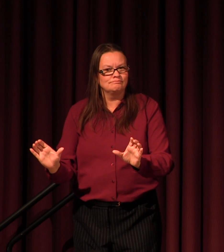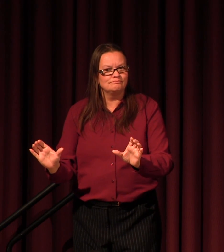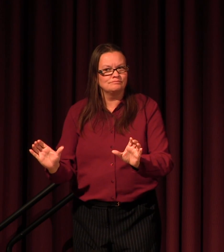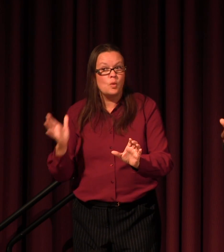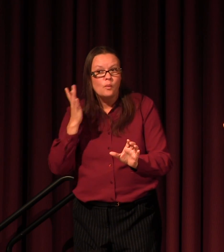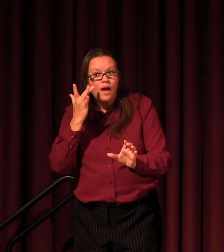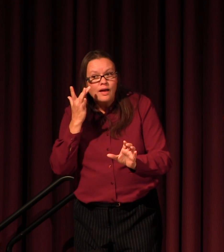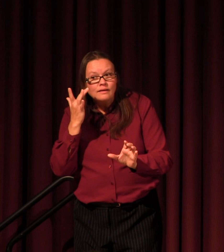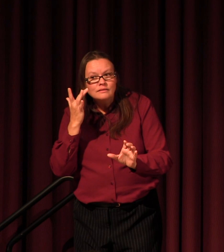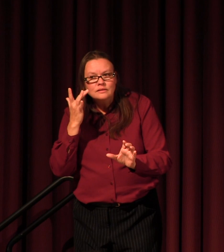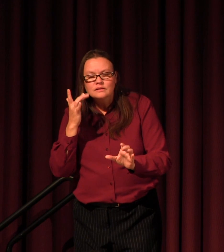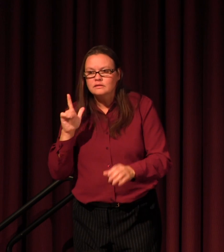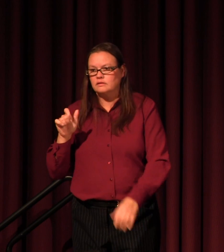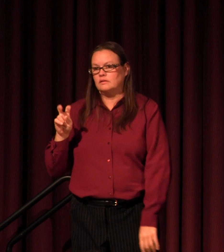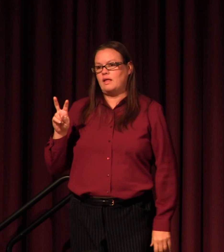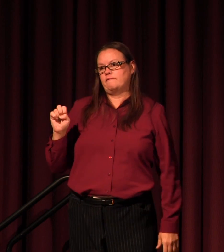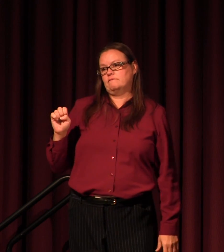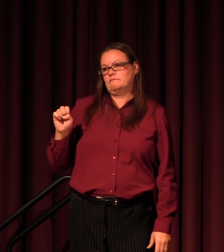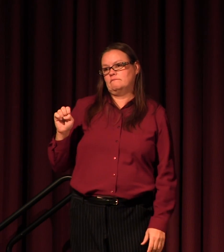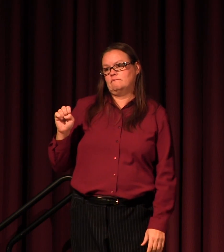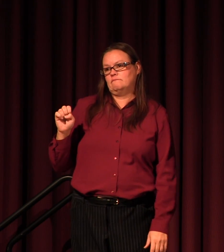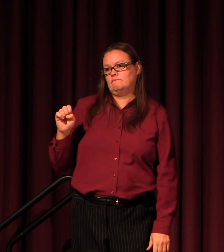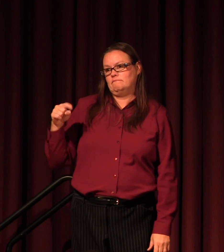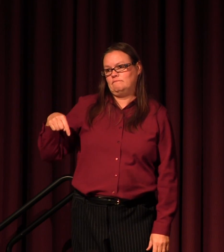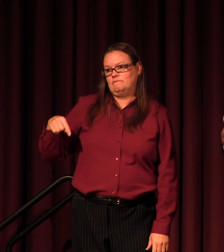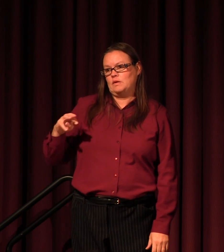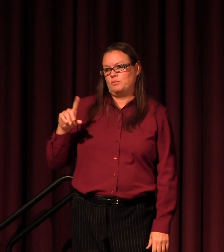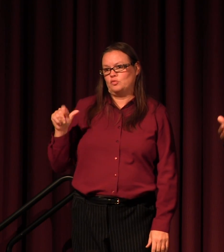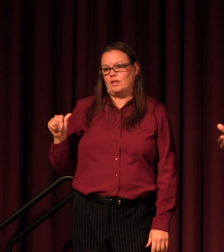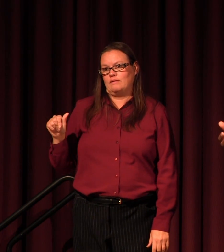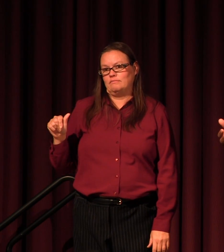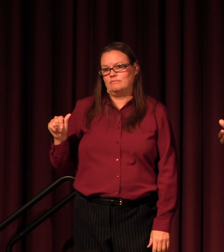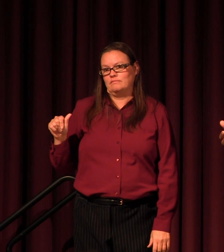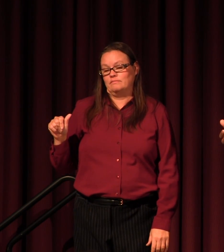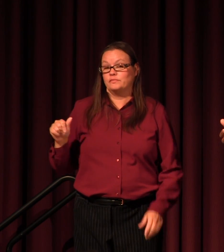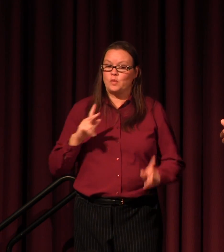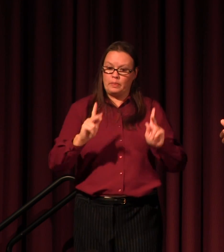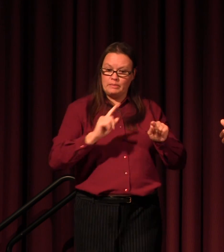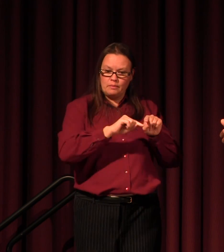Because you love Missoula. So let's love the people that are in it.